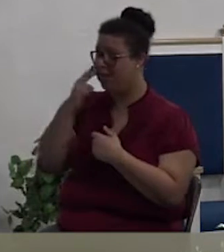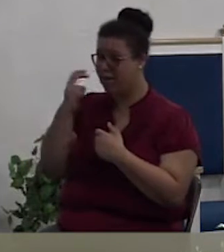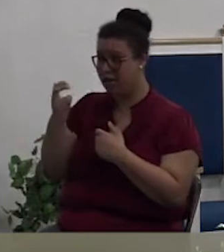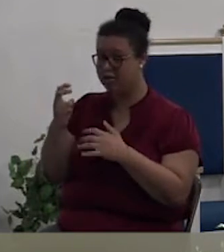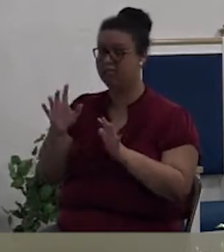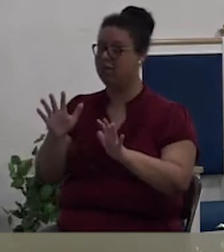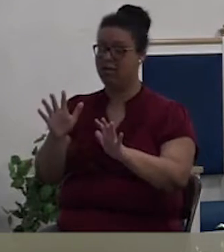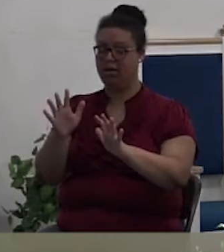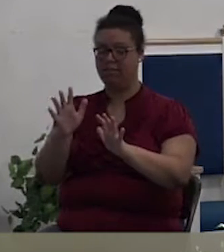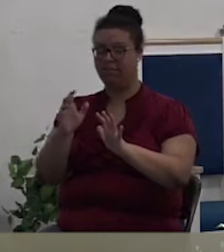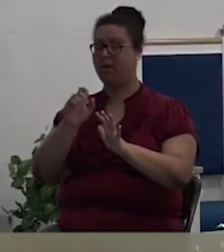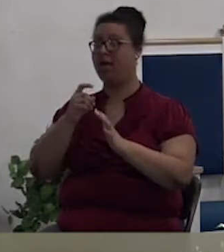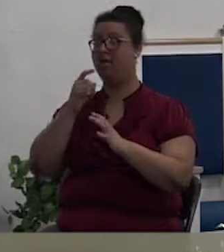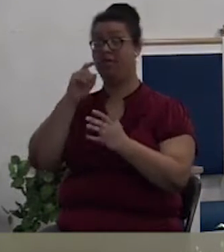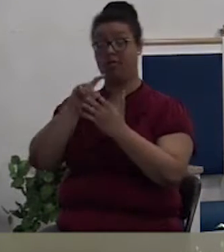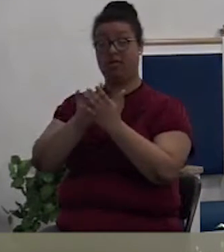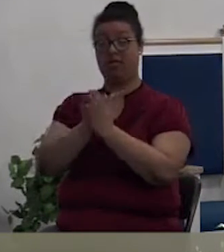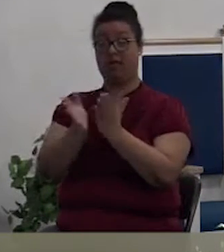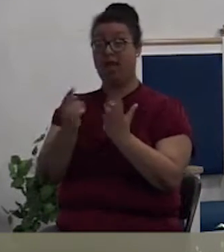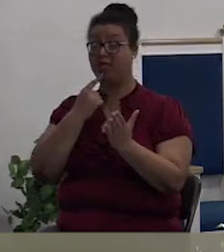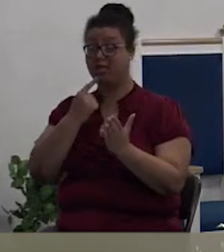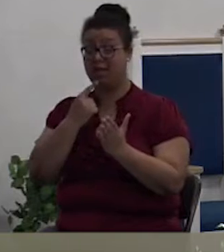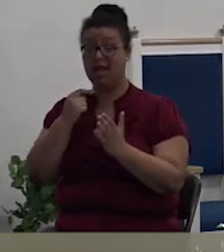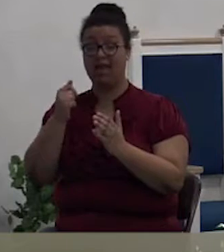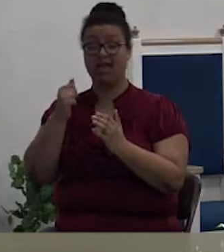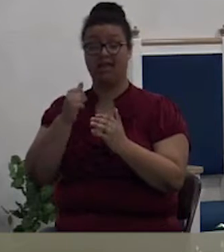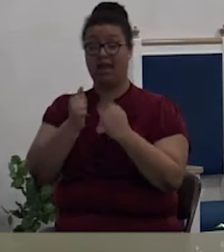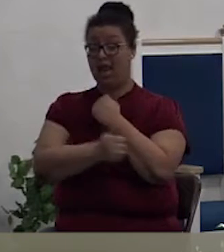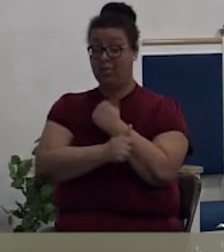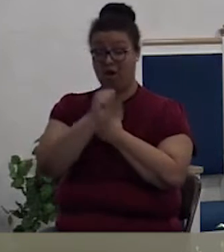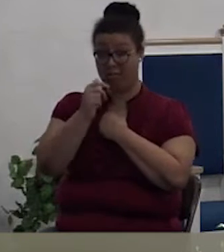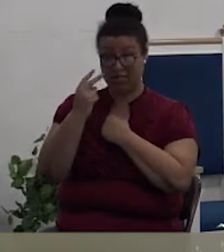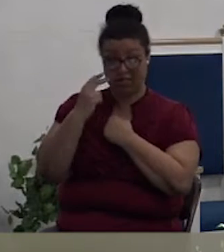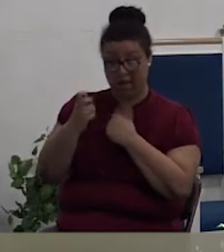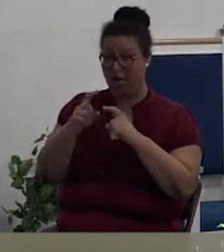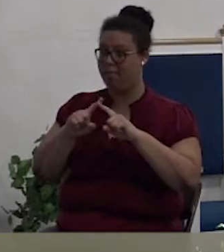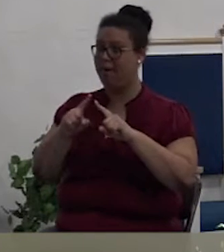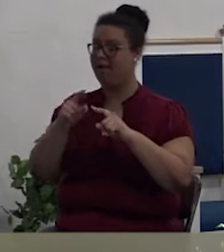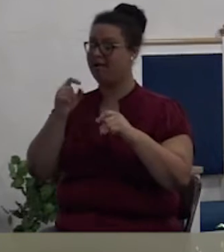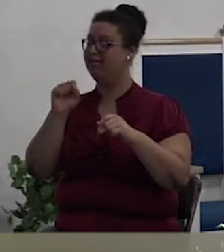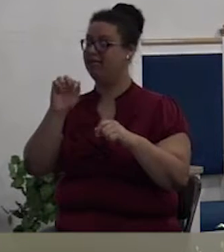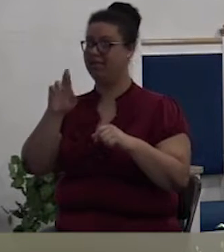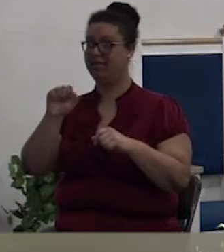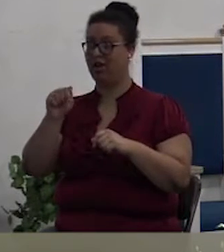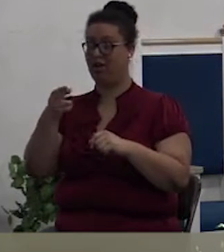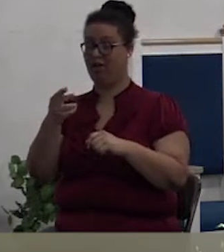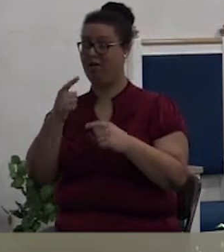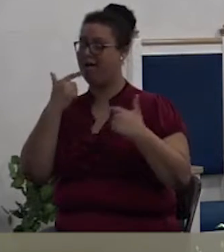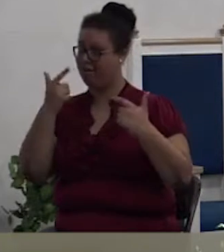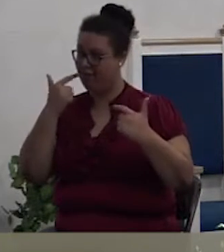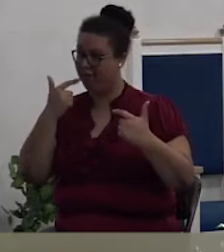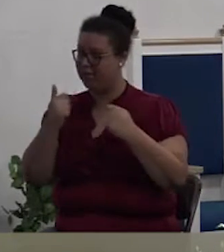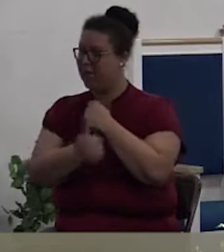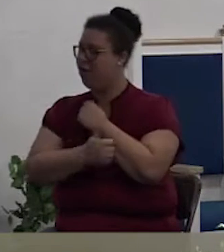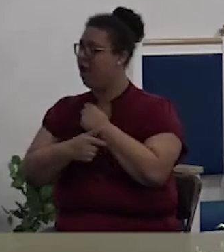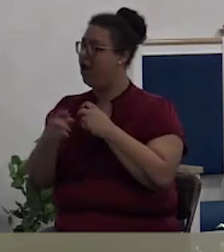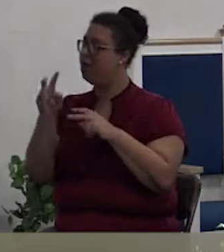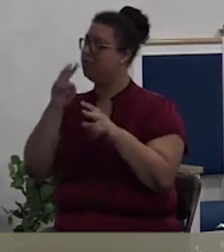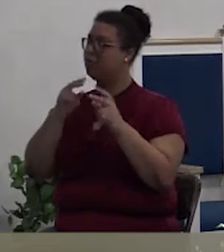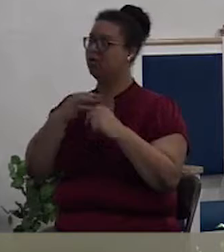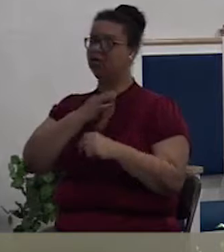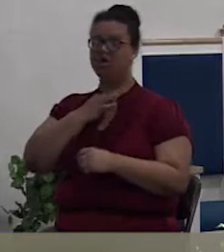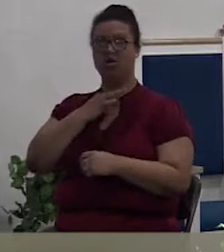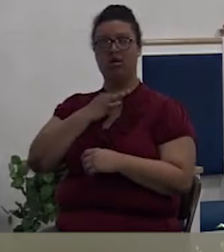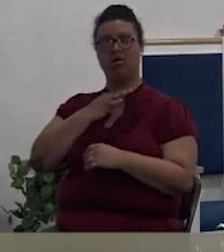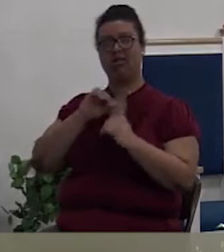back. The Bible says that Abraham didn't doubt. Sarah laughed though. But Abraham was wondering. He wasn't sure how God was